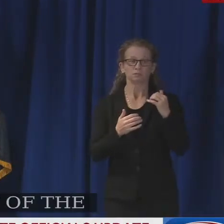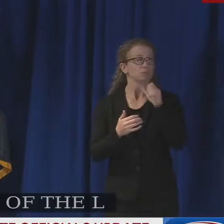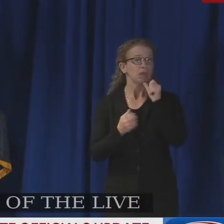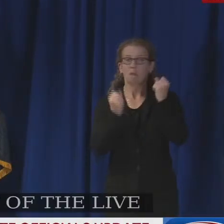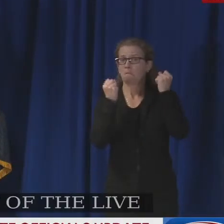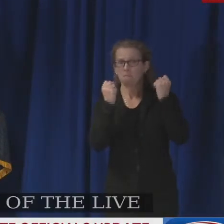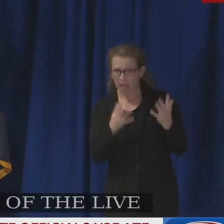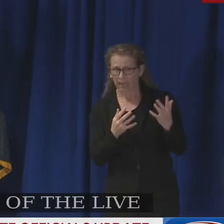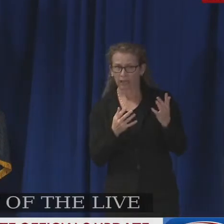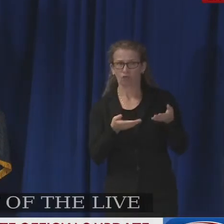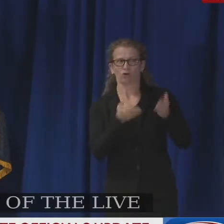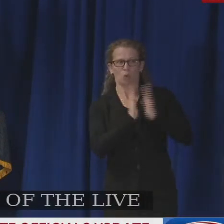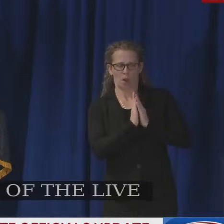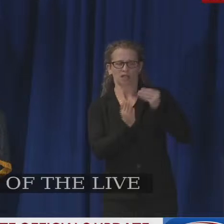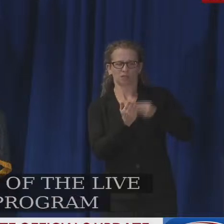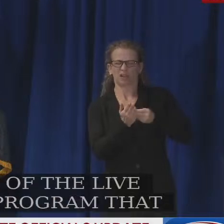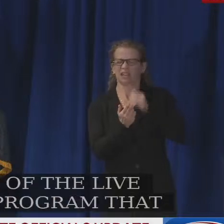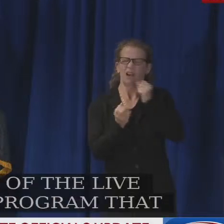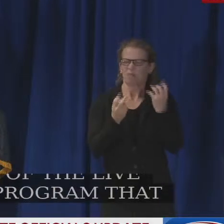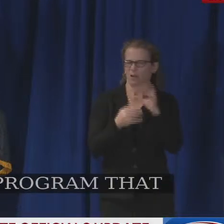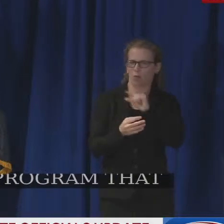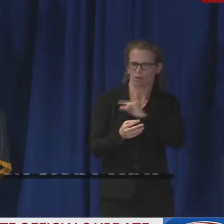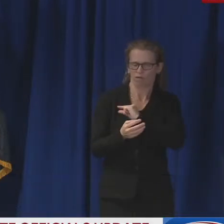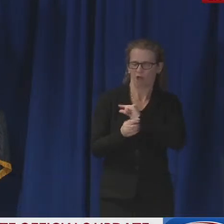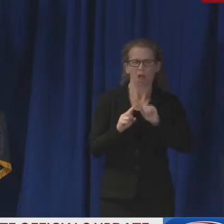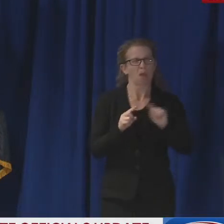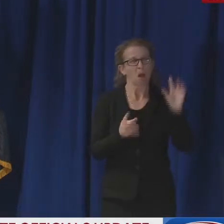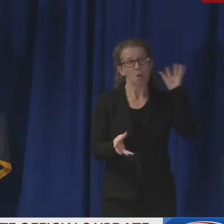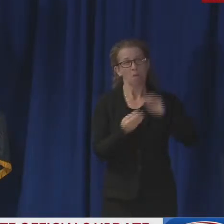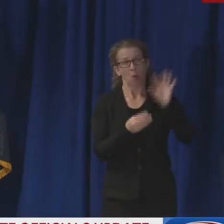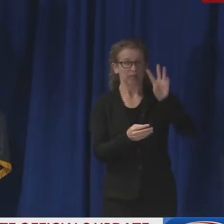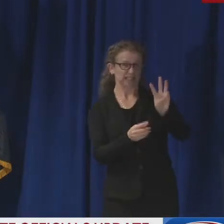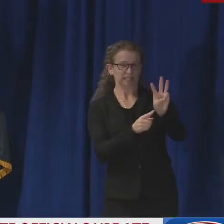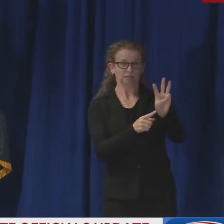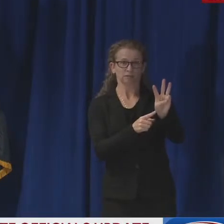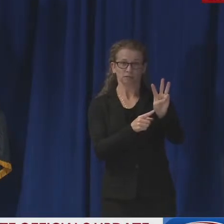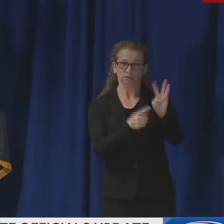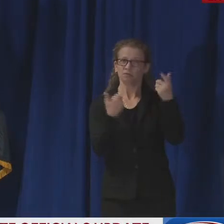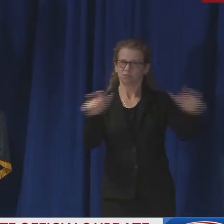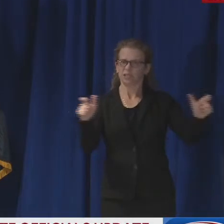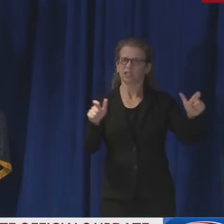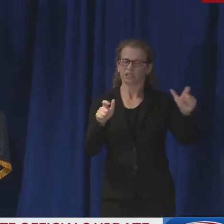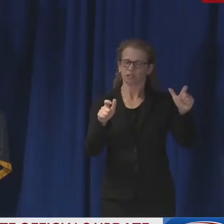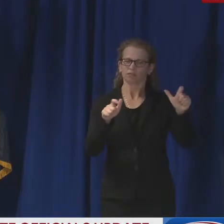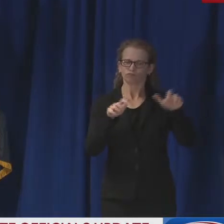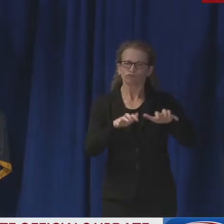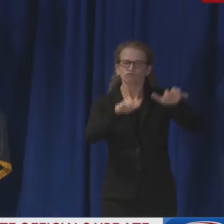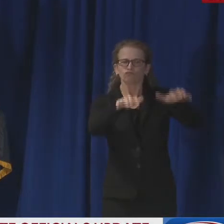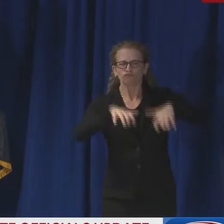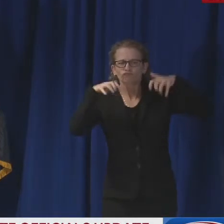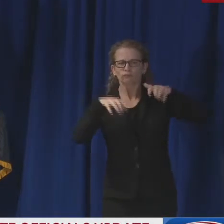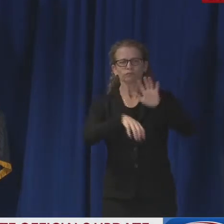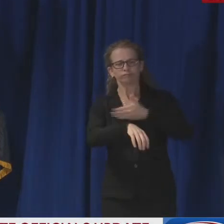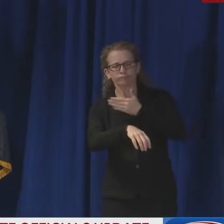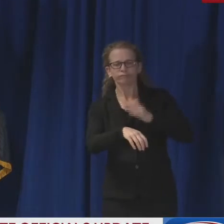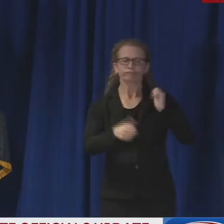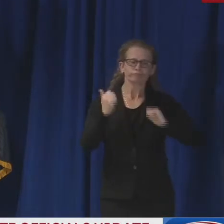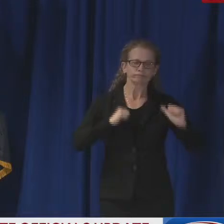even qualified for that program, but there were, I think, at the end of the day, about six of the more major venues in New Hampshire could receive awards